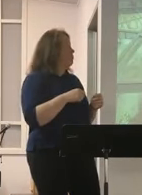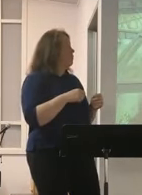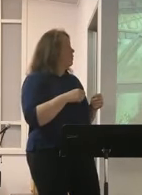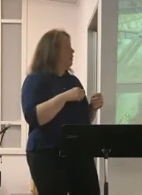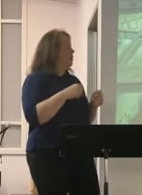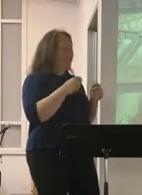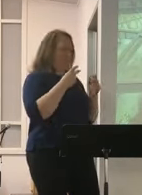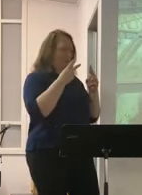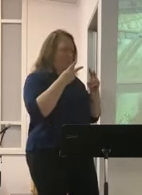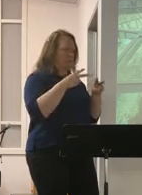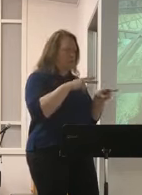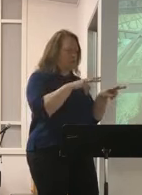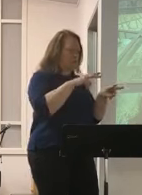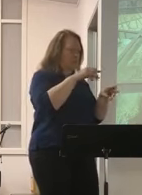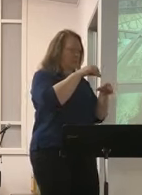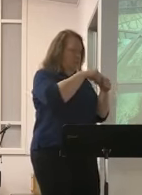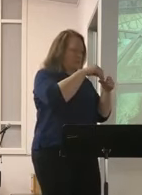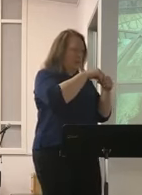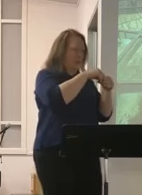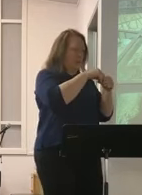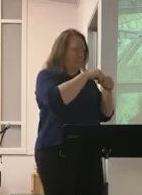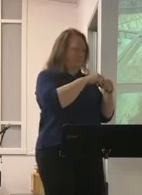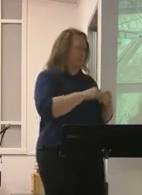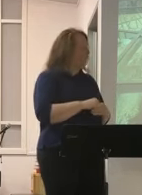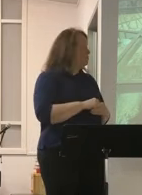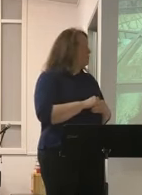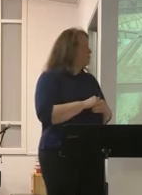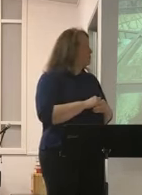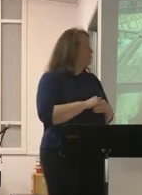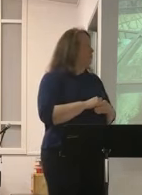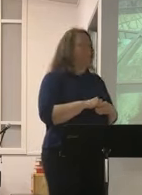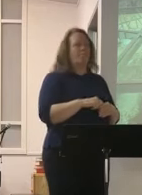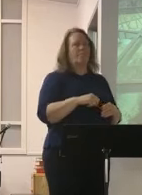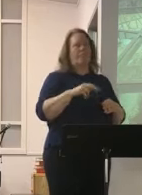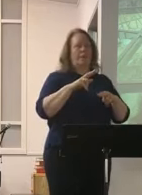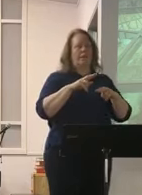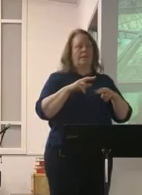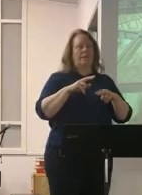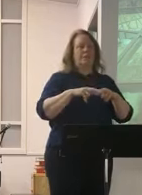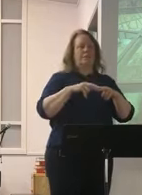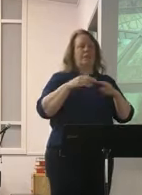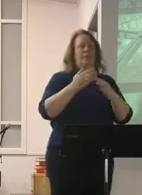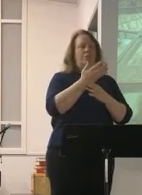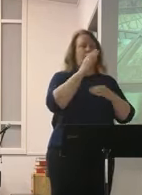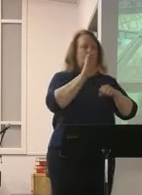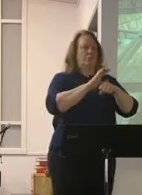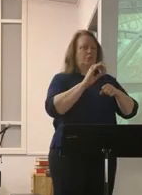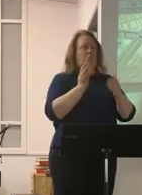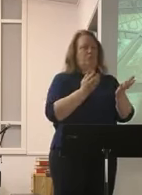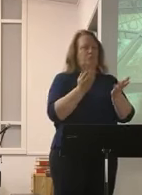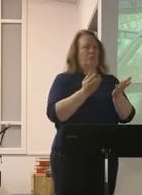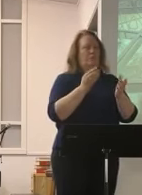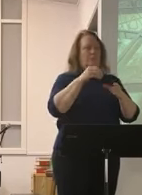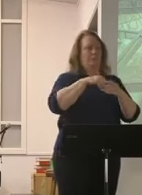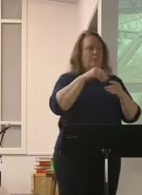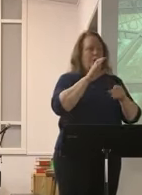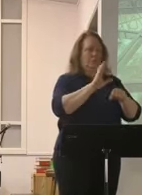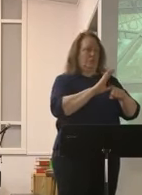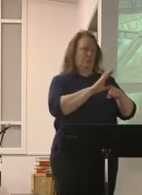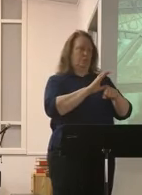can see right inside. And so I actually sat through a church service in that church, and it's